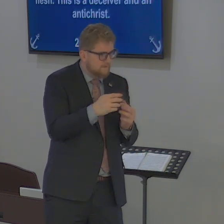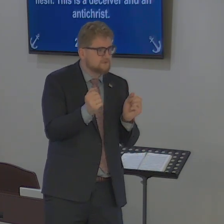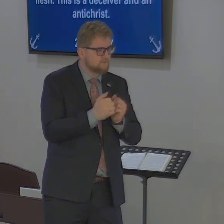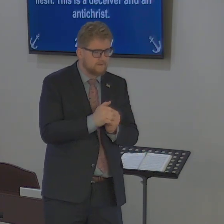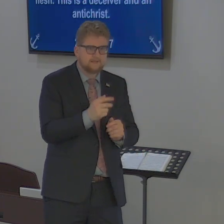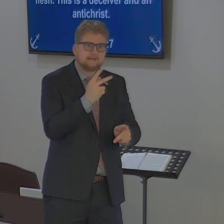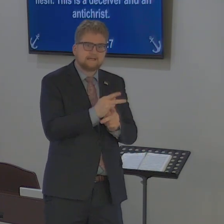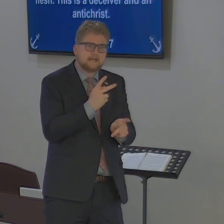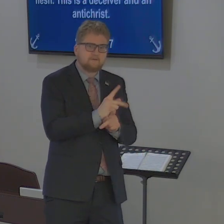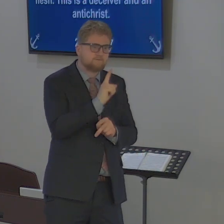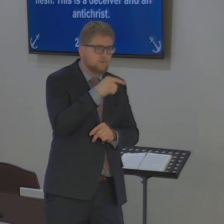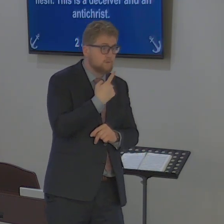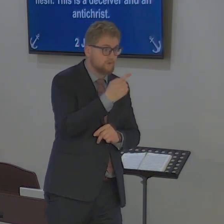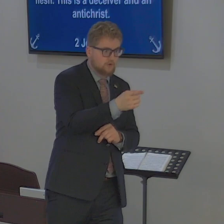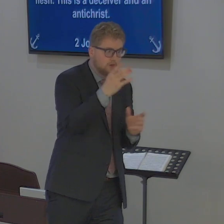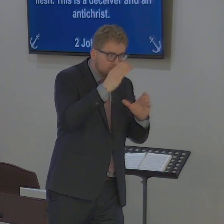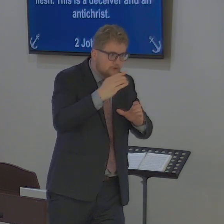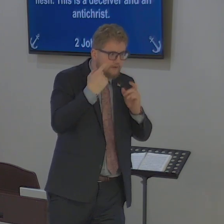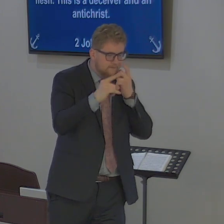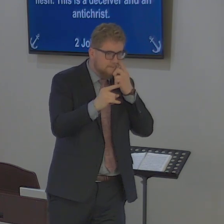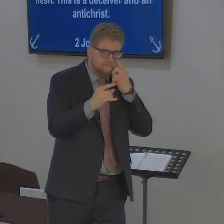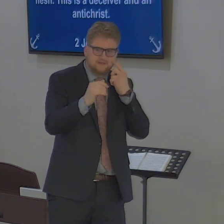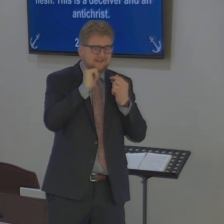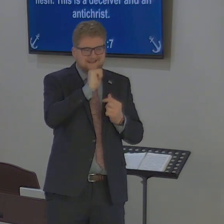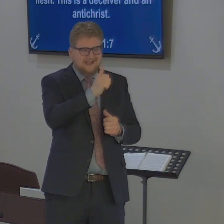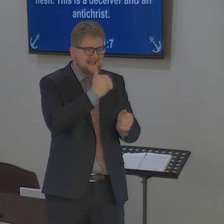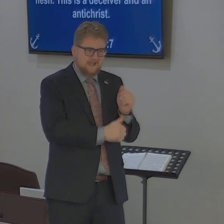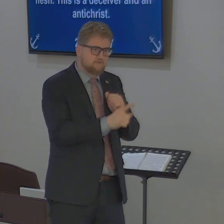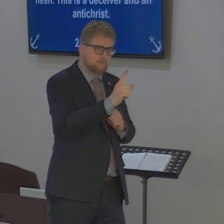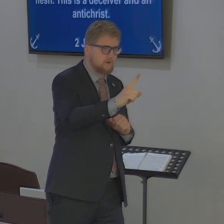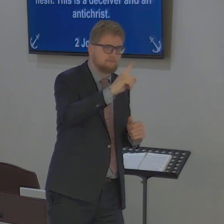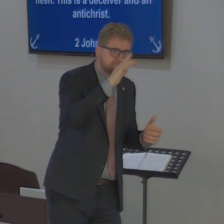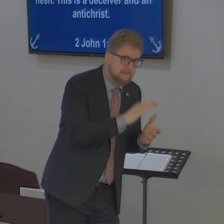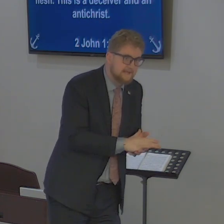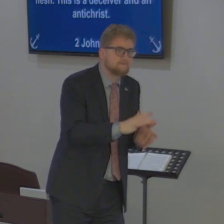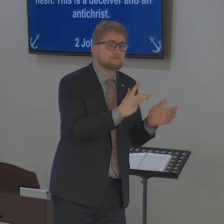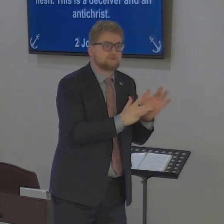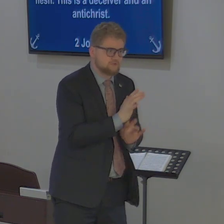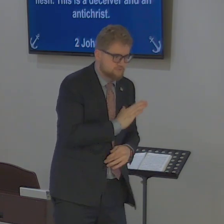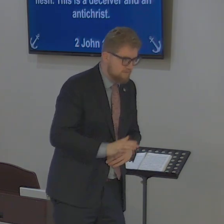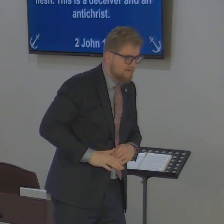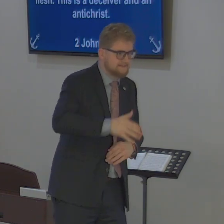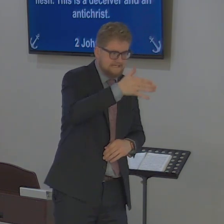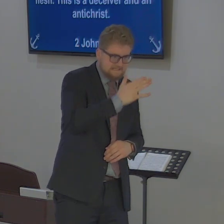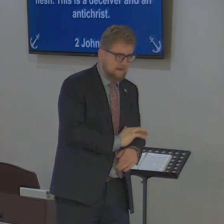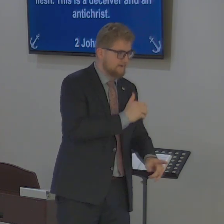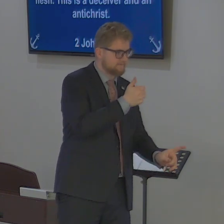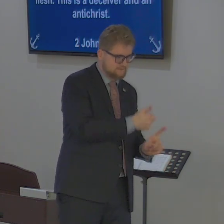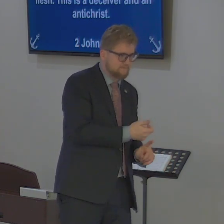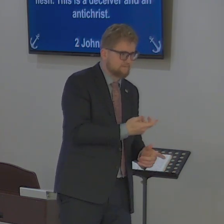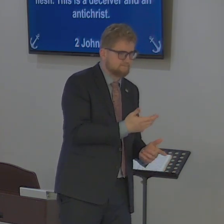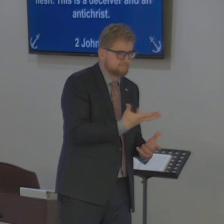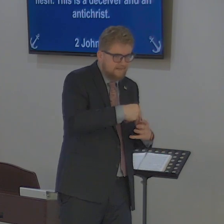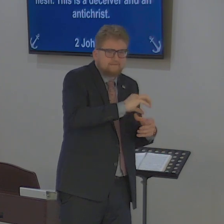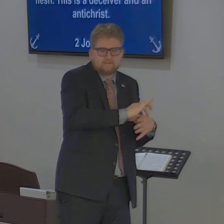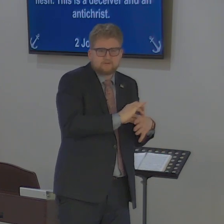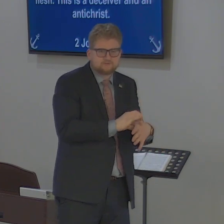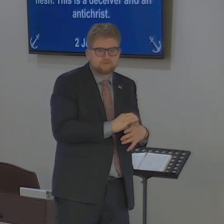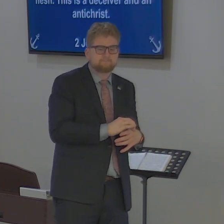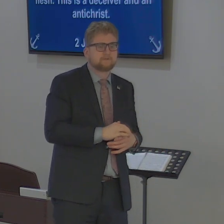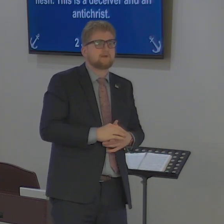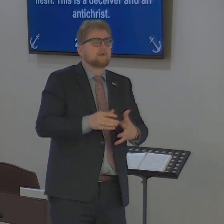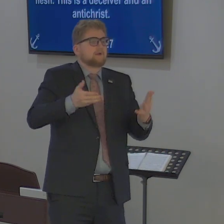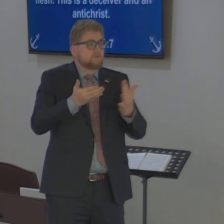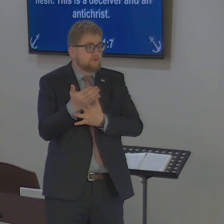you're seeking out, because not everybody believes that Jesus was God in the flesh, okay? And during the time of